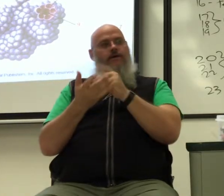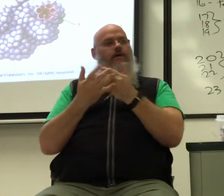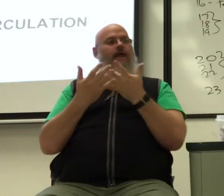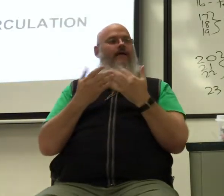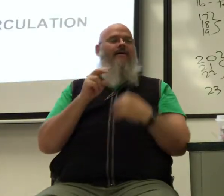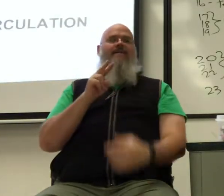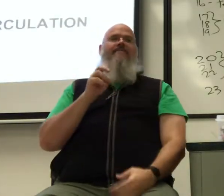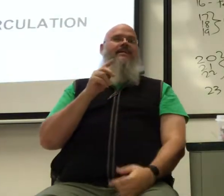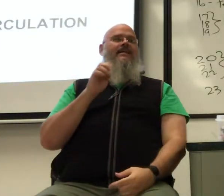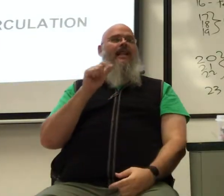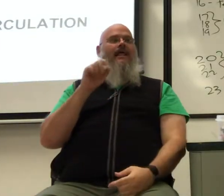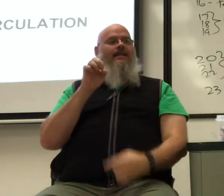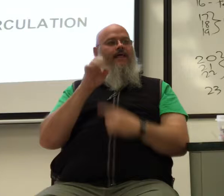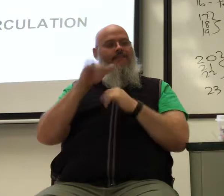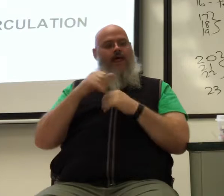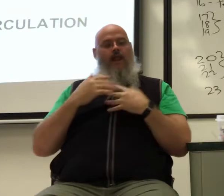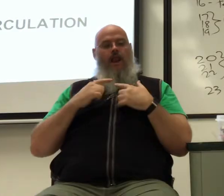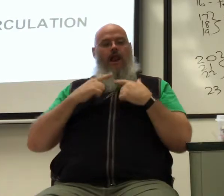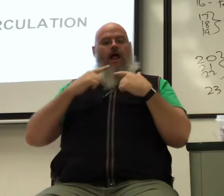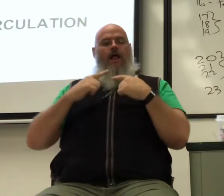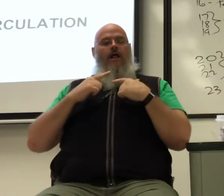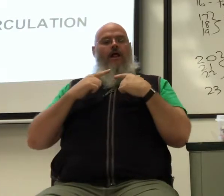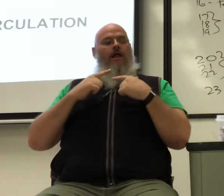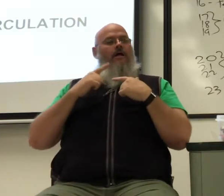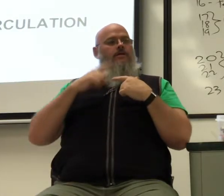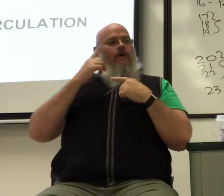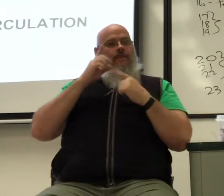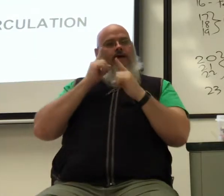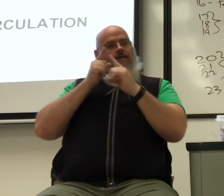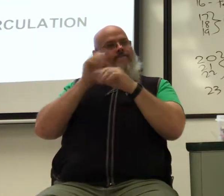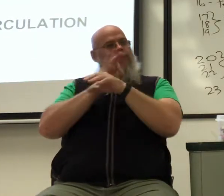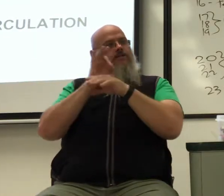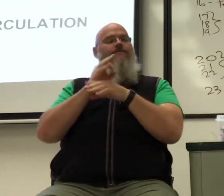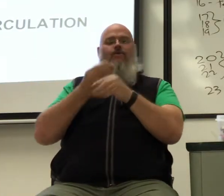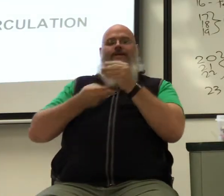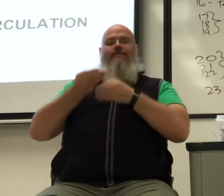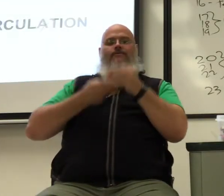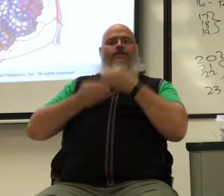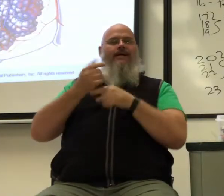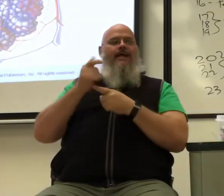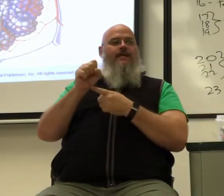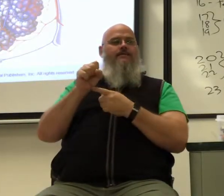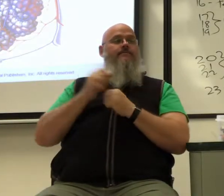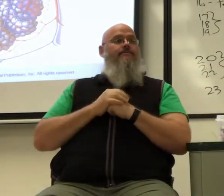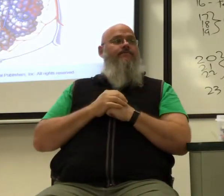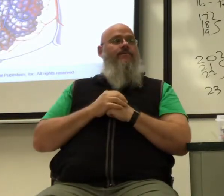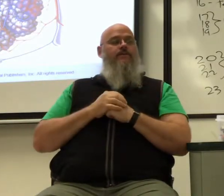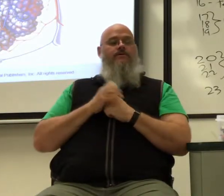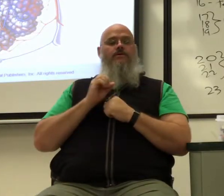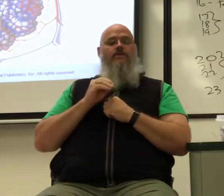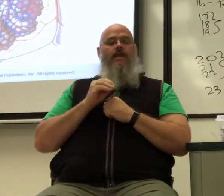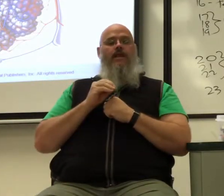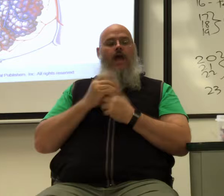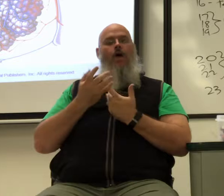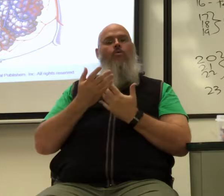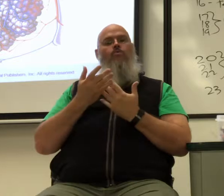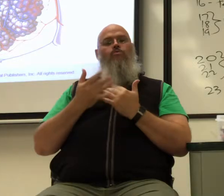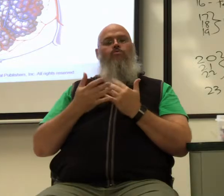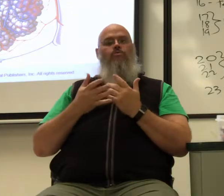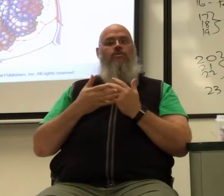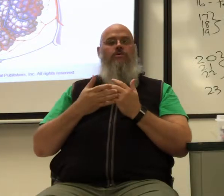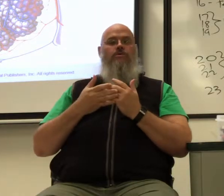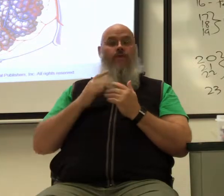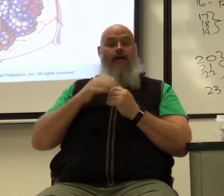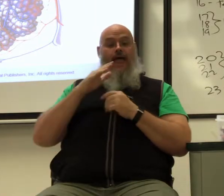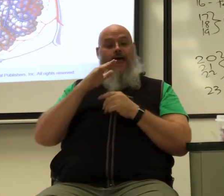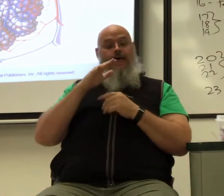it in conjunction with the pulmonary circulation so you can have the gas exchange. So let's add in the pulmonary circulation with this respiratory